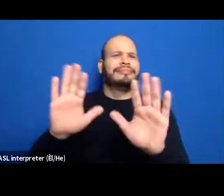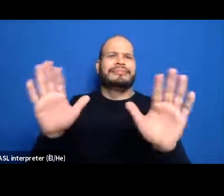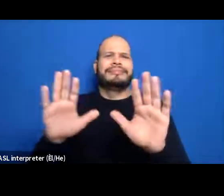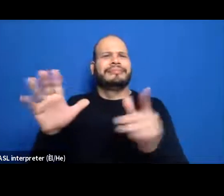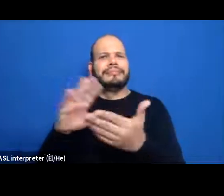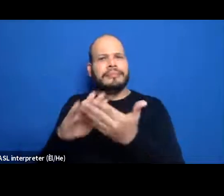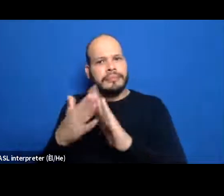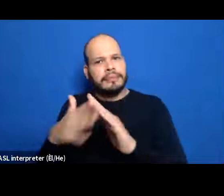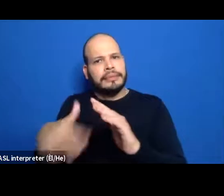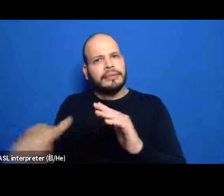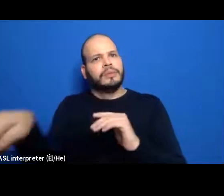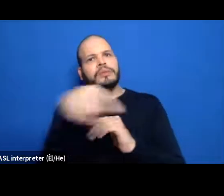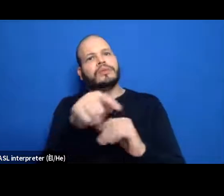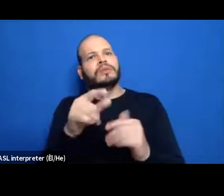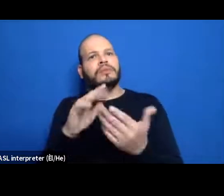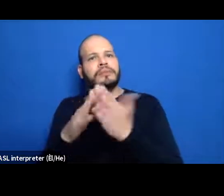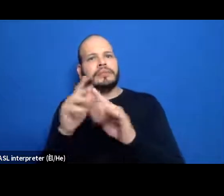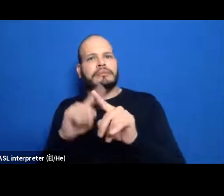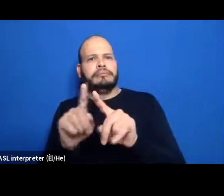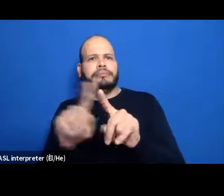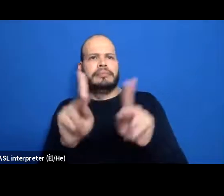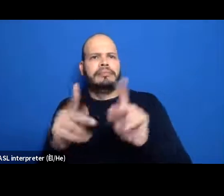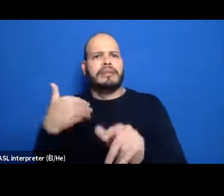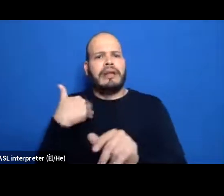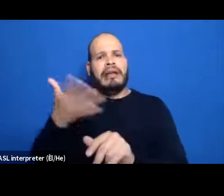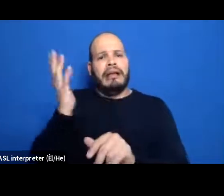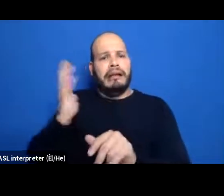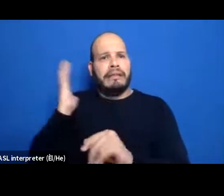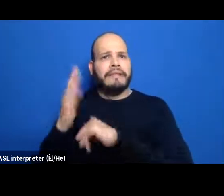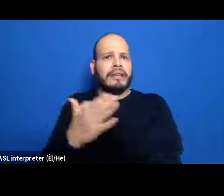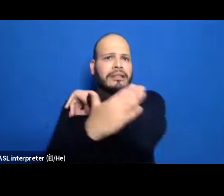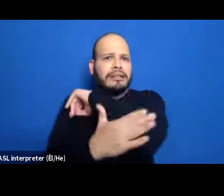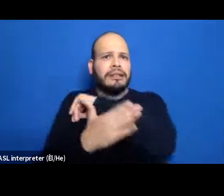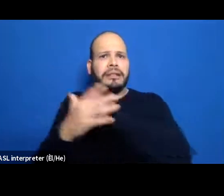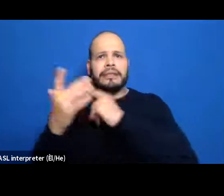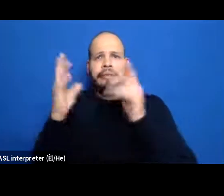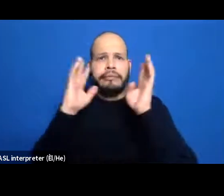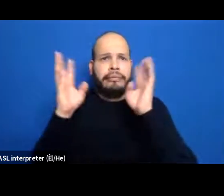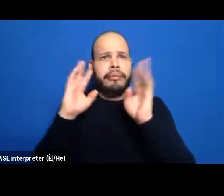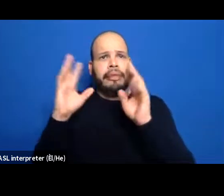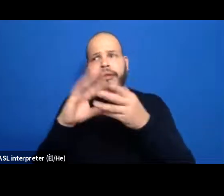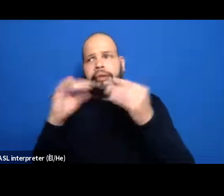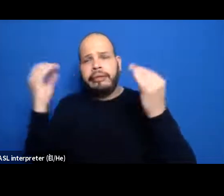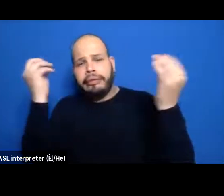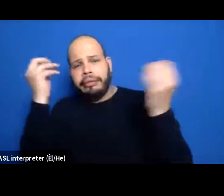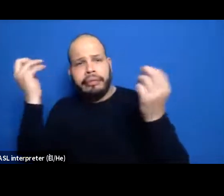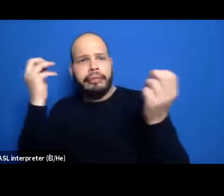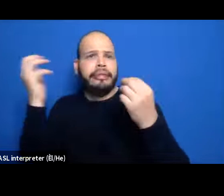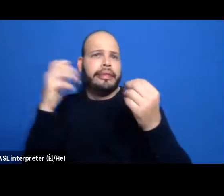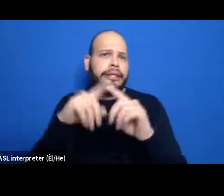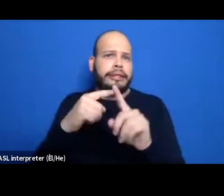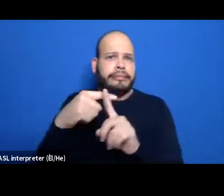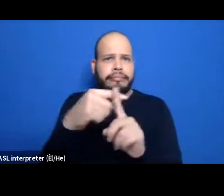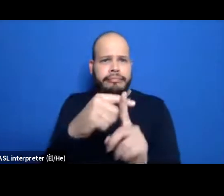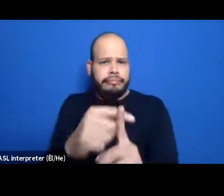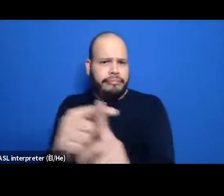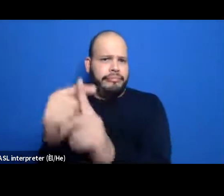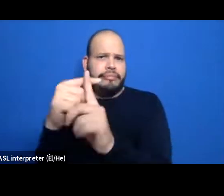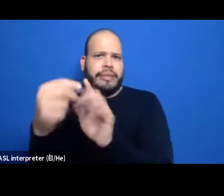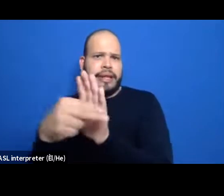impoverished residents of this unincorporated city, right? East Palo Alto wasn't incorporated until